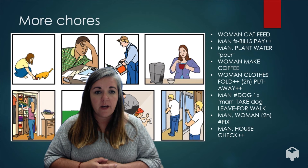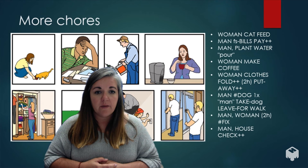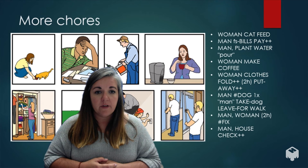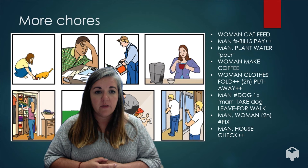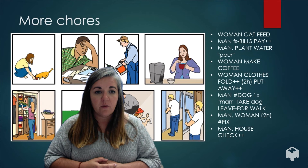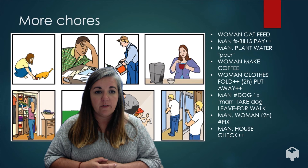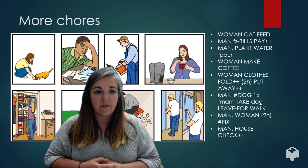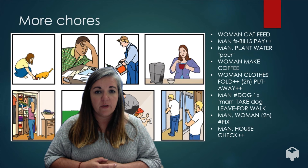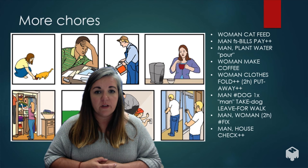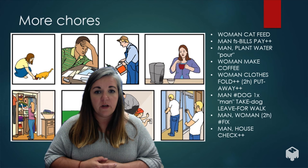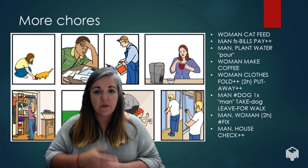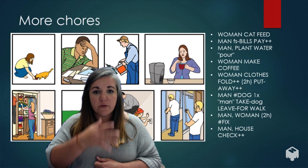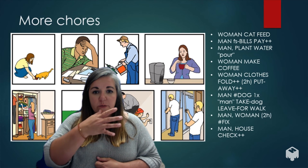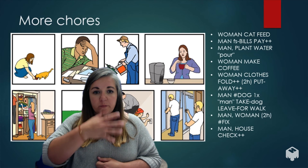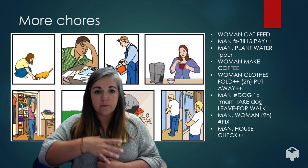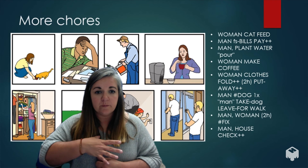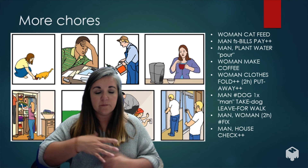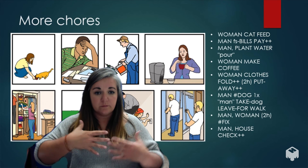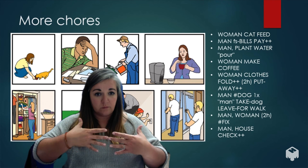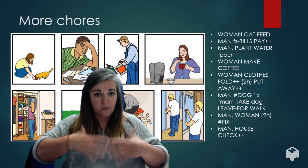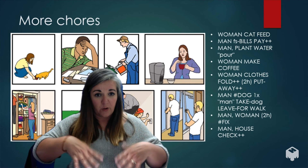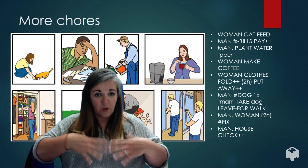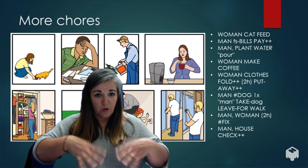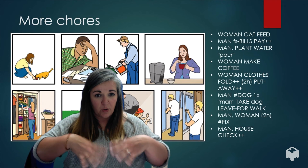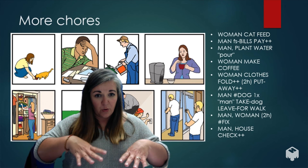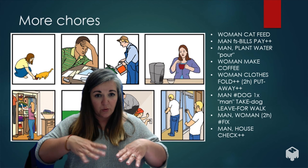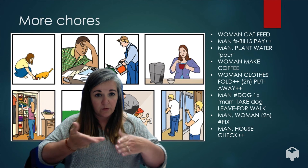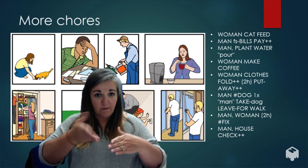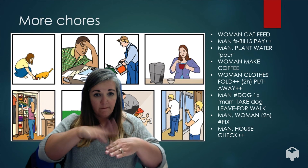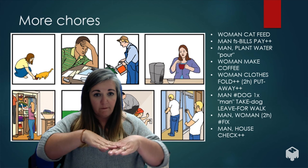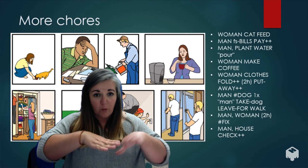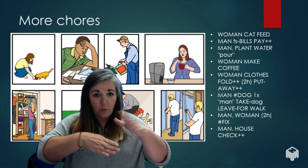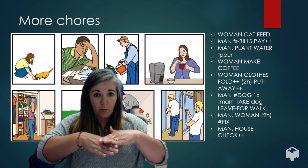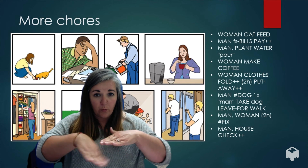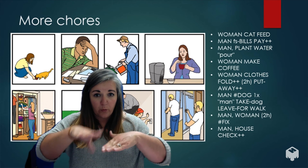All right, behind me, the woman folding clothes.